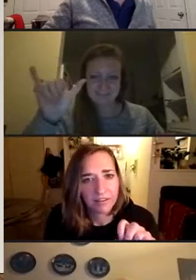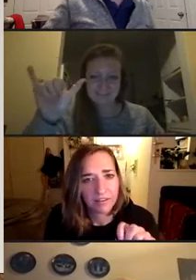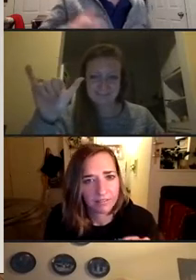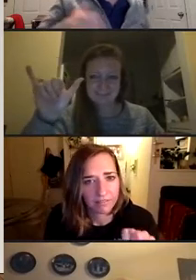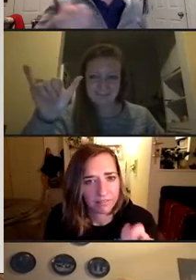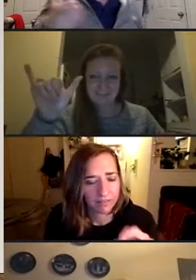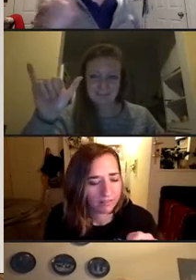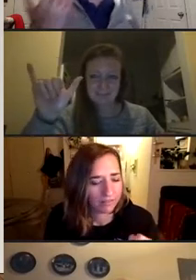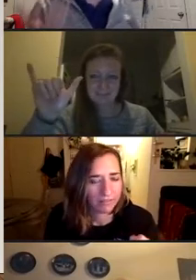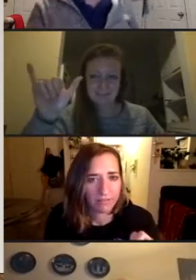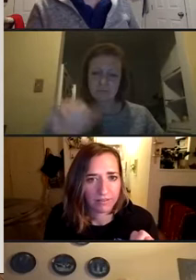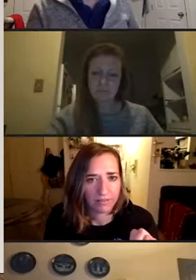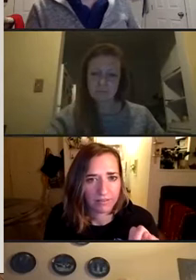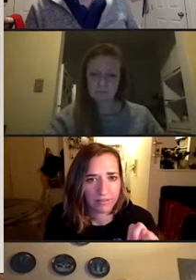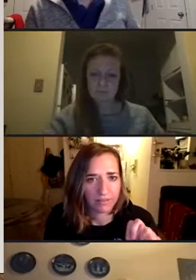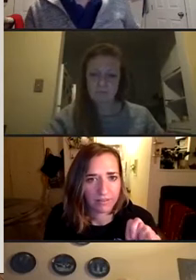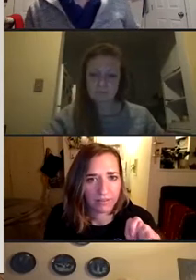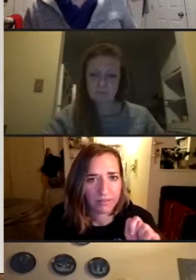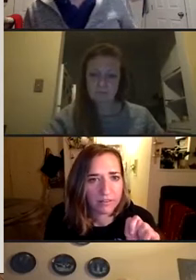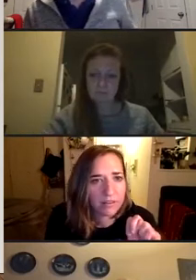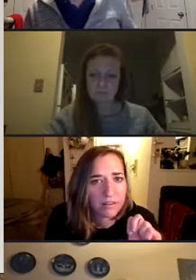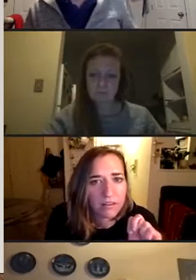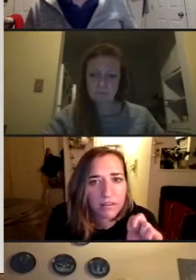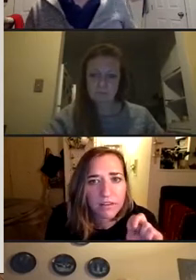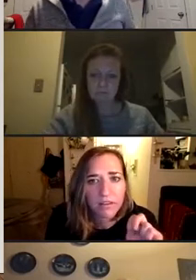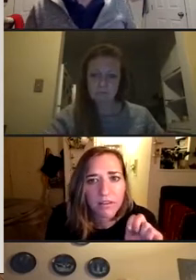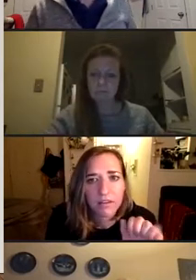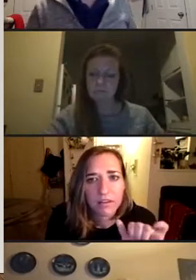Nice. So Jacqueline, can I ask you a question? In the course that you